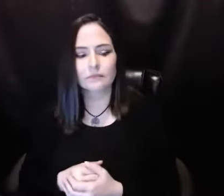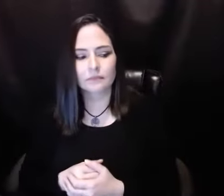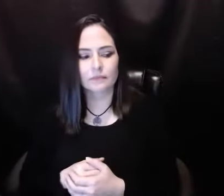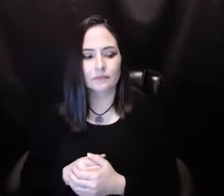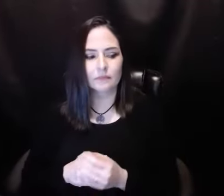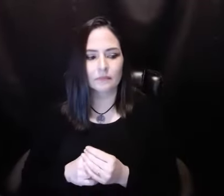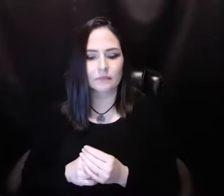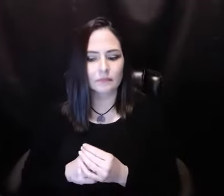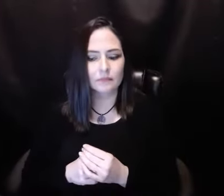and that was